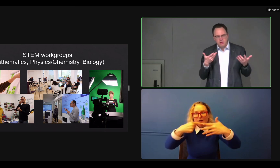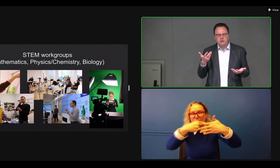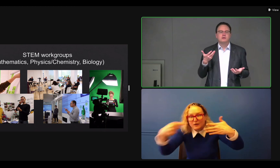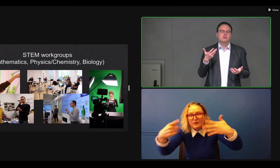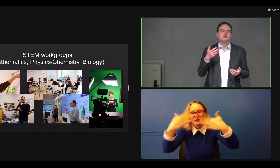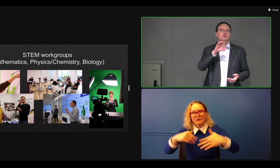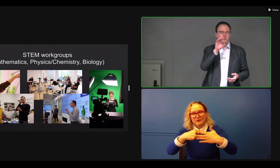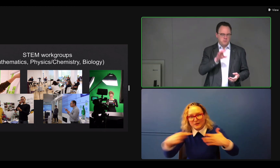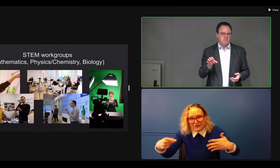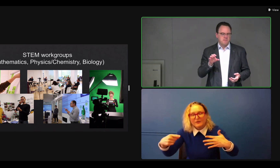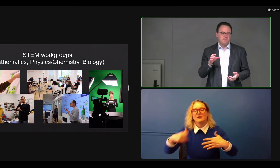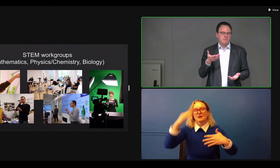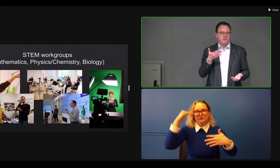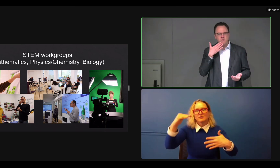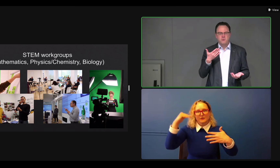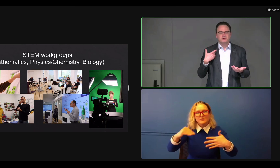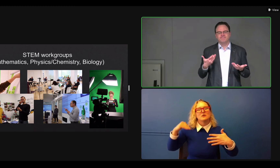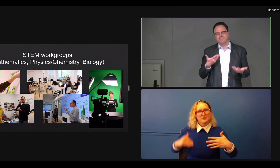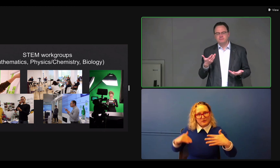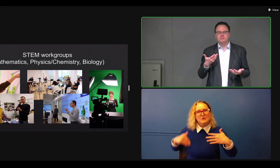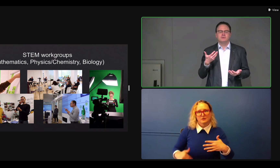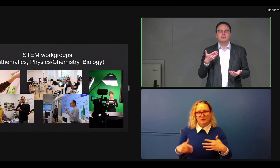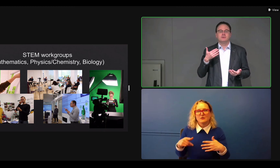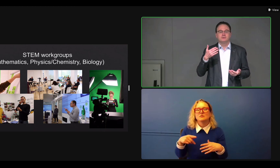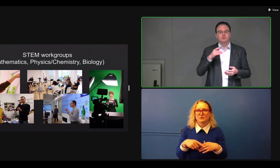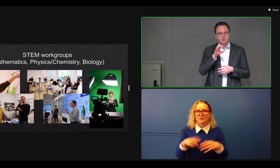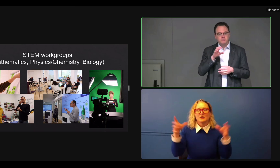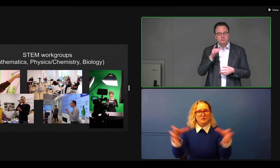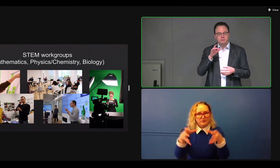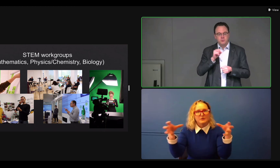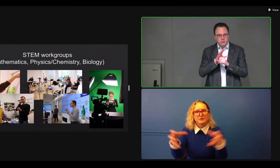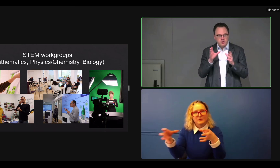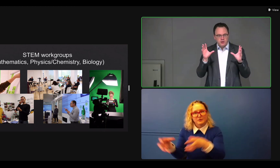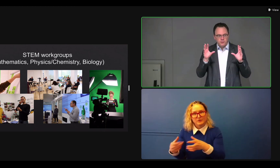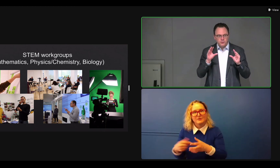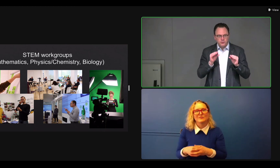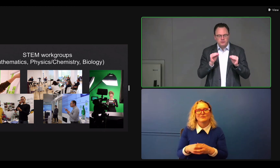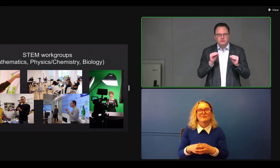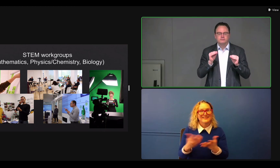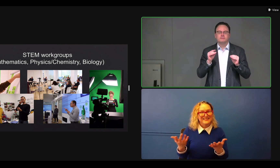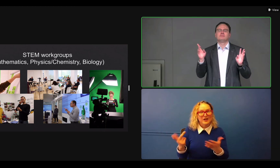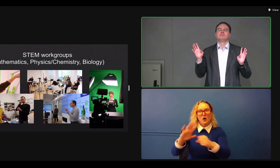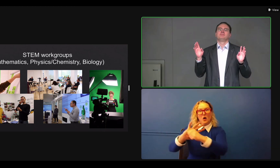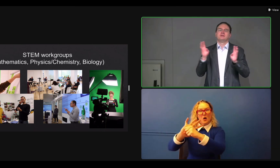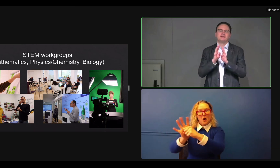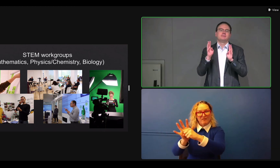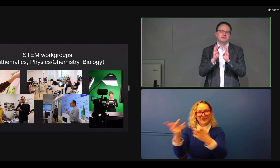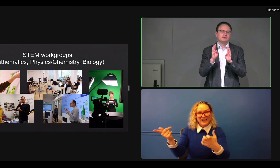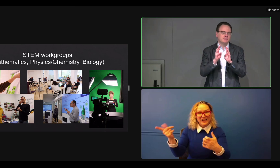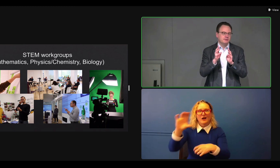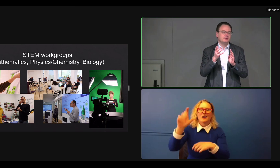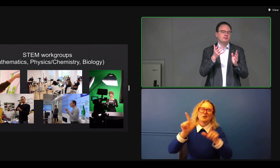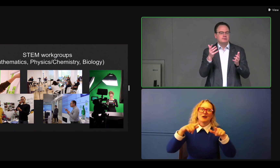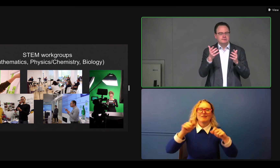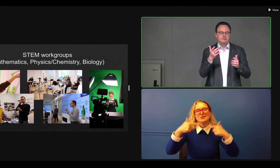And then, of course, with the pandemic, that made things more challenging, and we did go on to Zoom. But